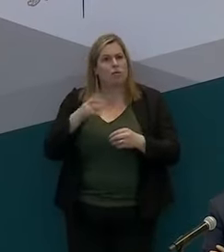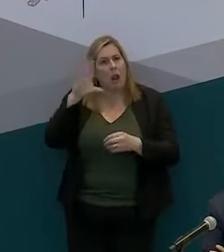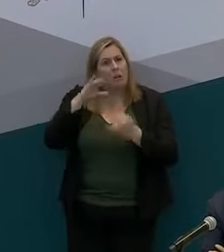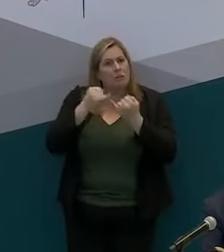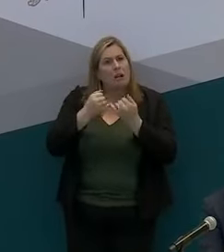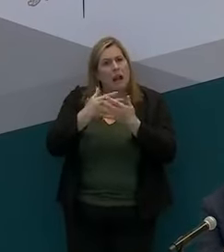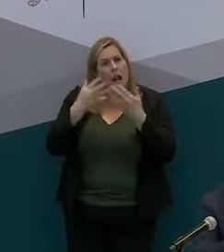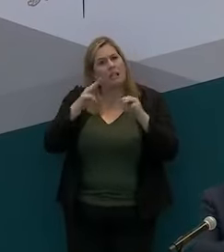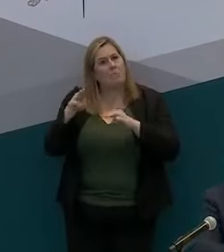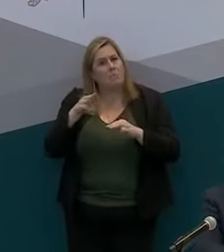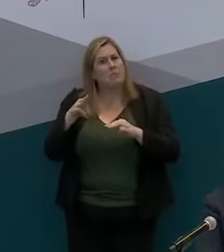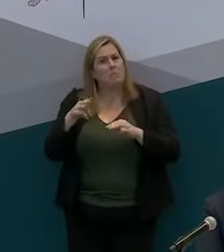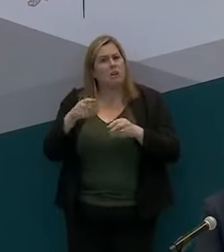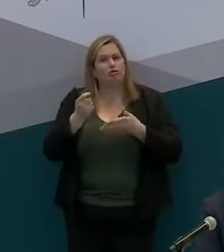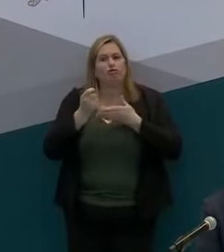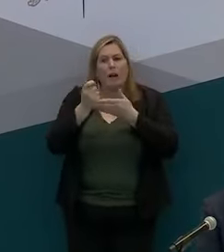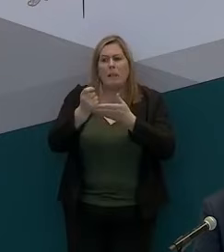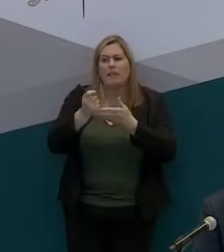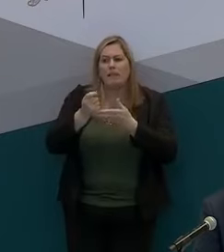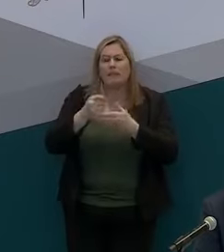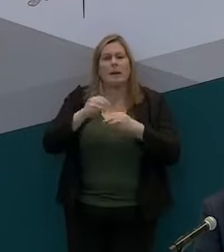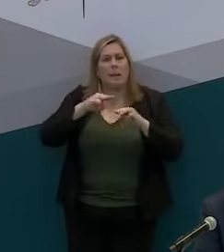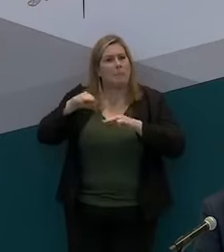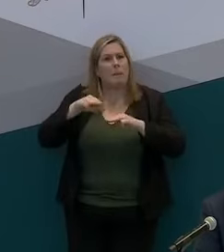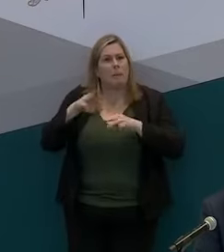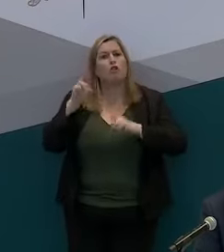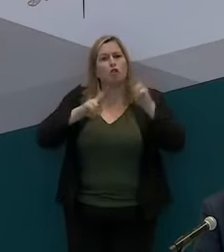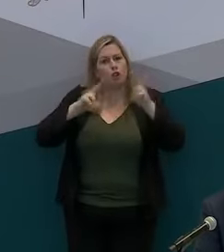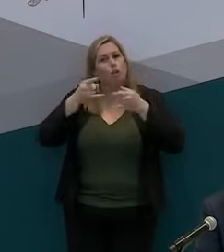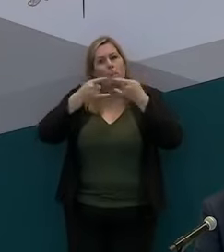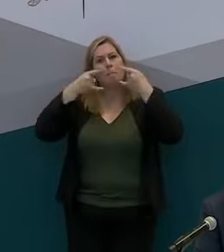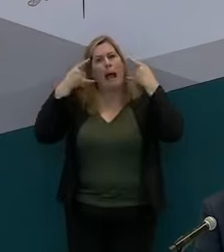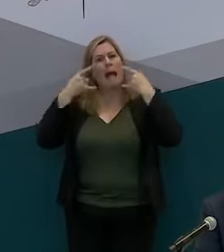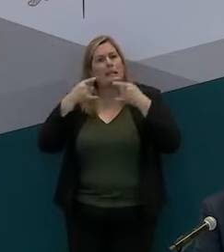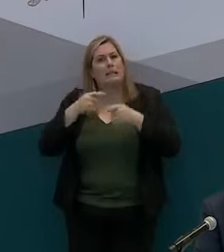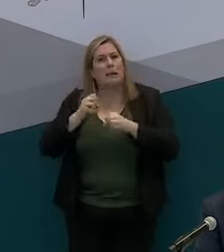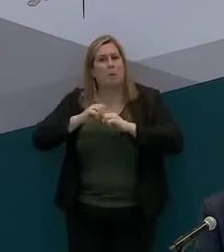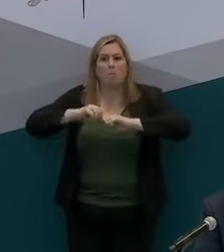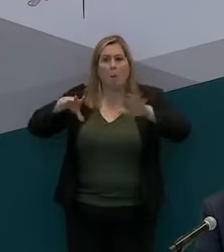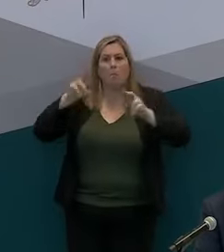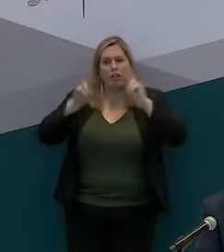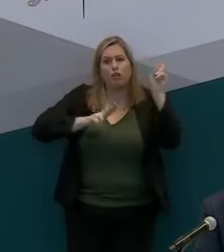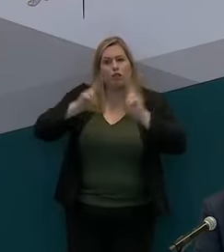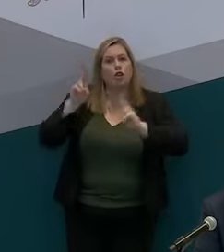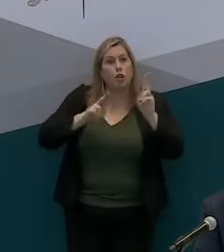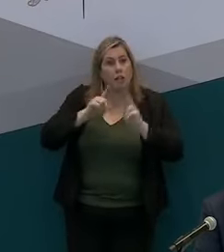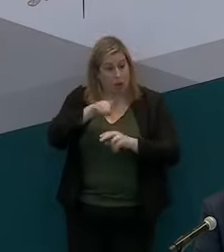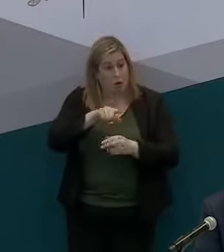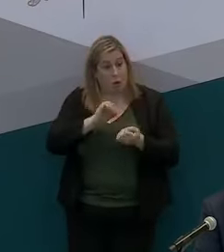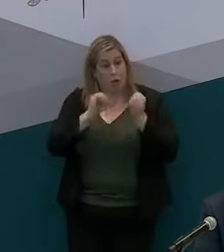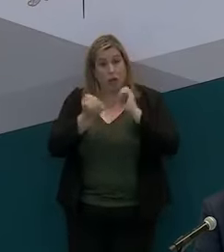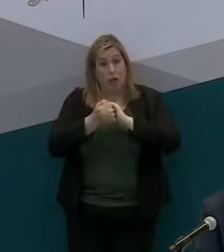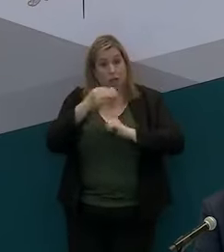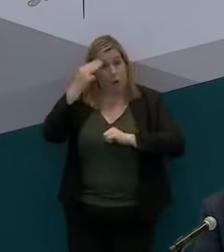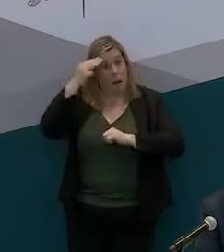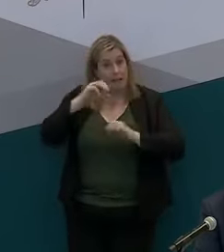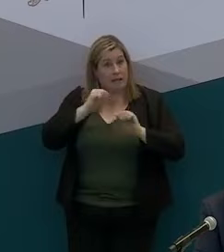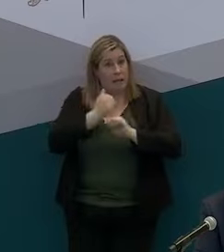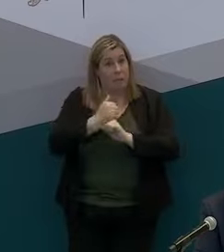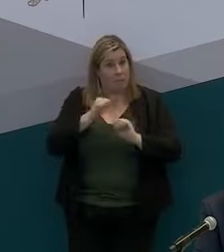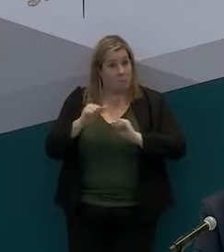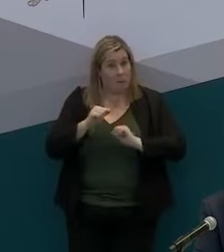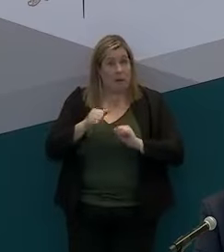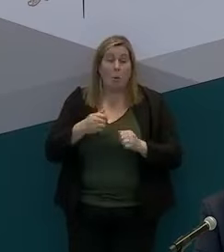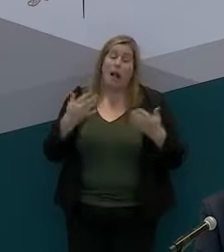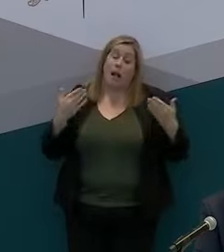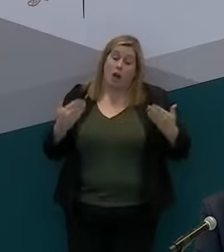other areas recommending that members of the public in public wear masks. Are you going to change your mind on members of the public wearing masks? So the current advice